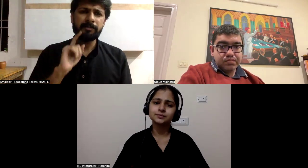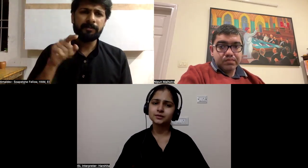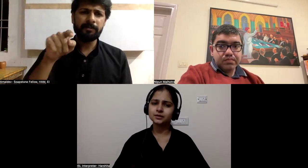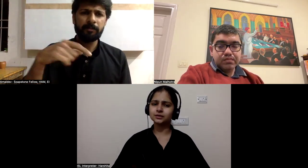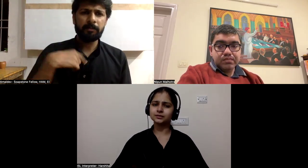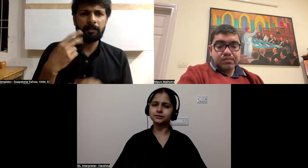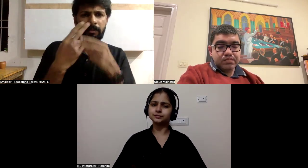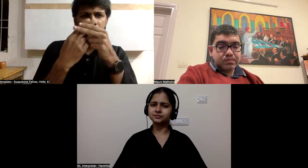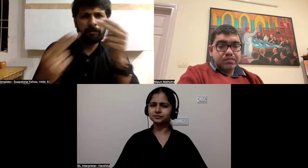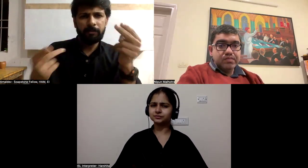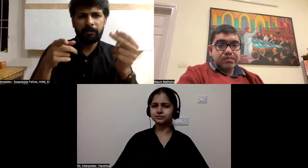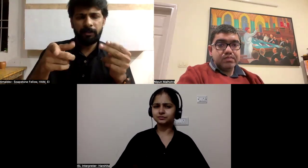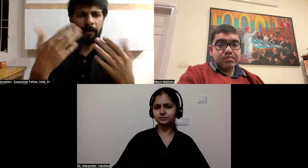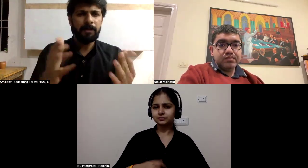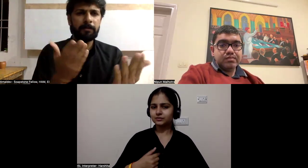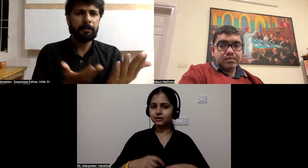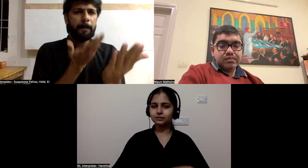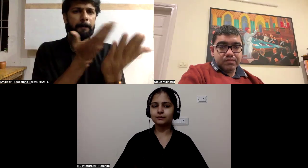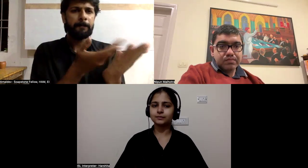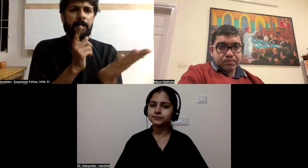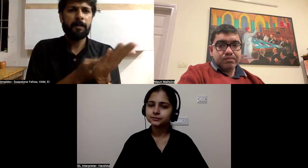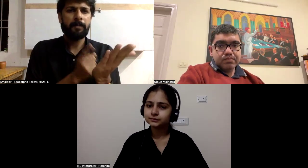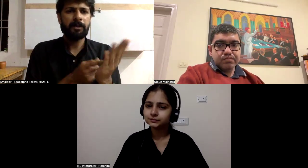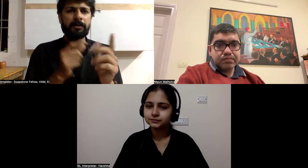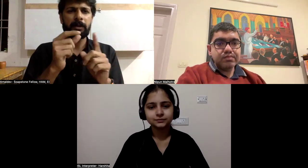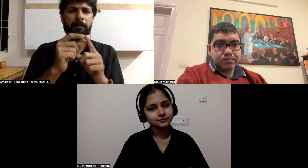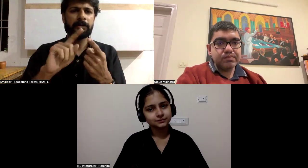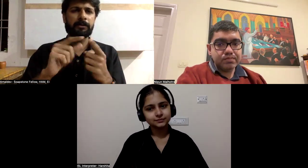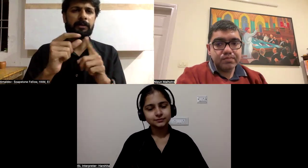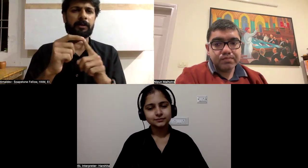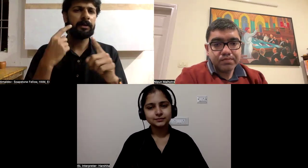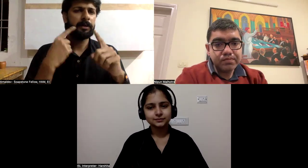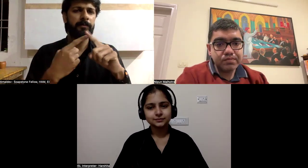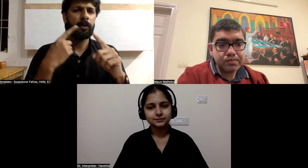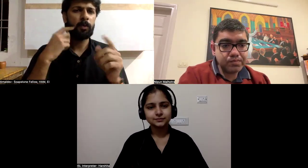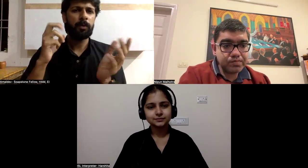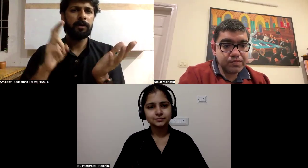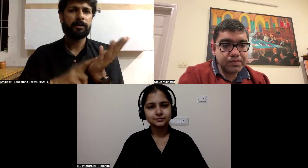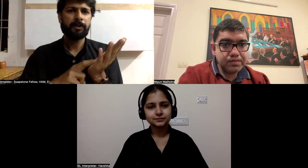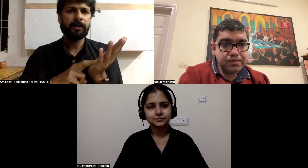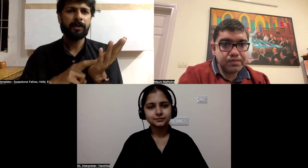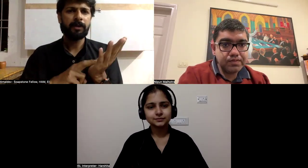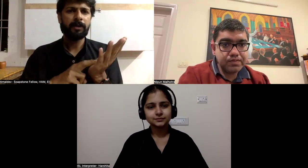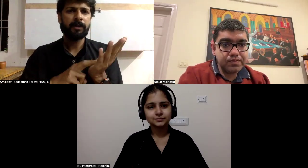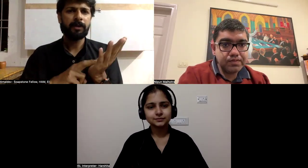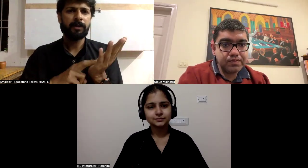with a question for you, Nipun? So you had actually